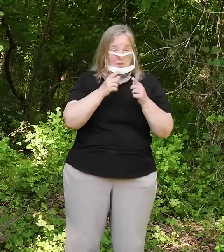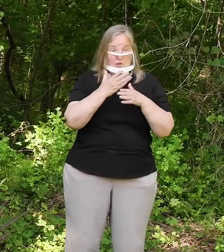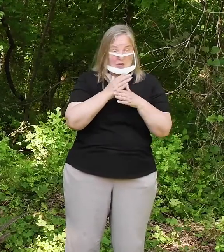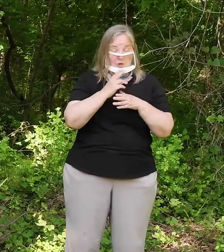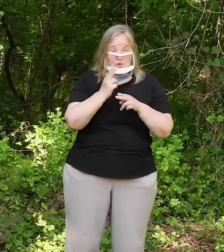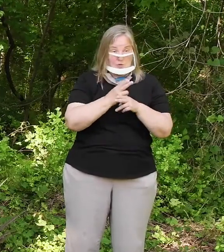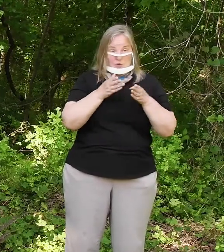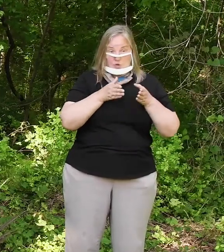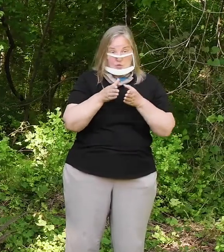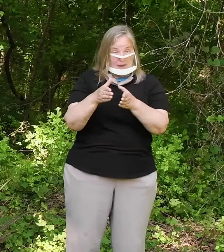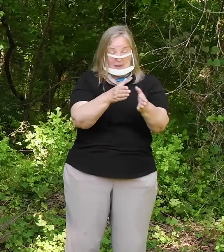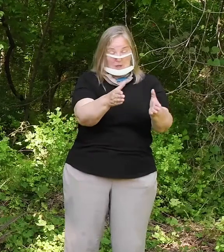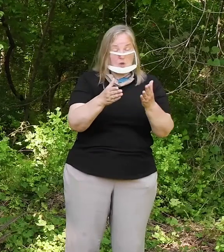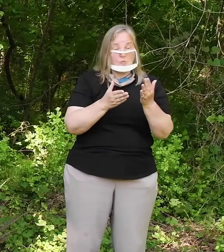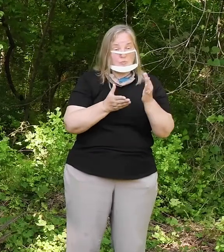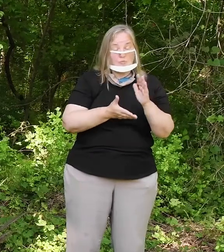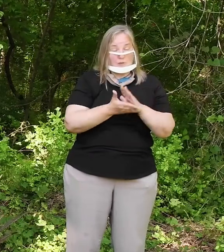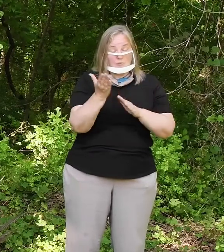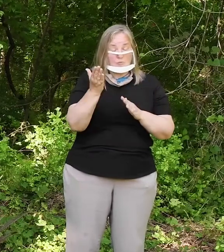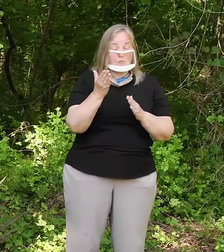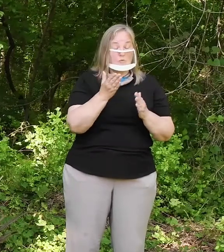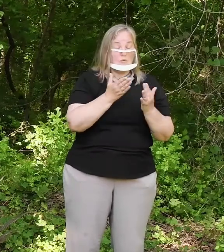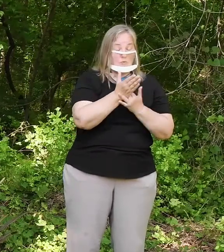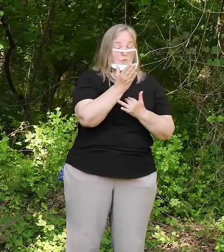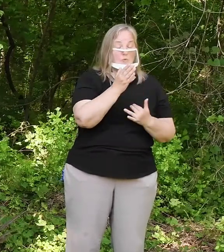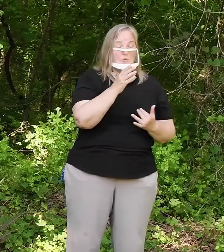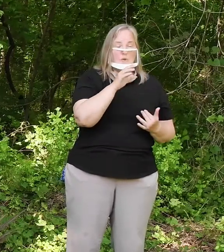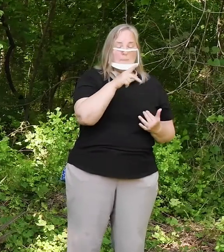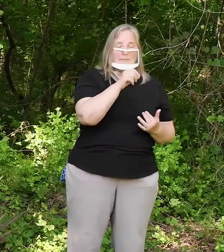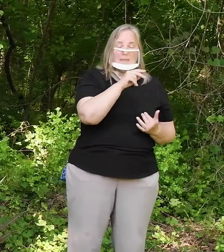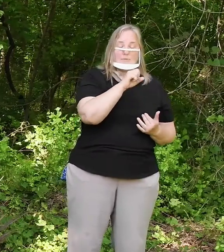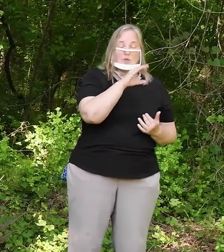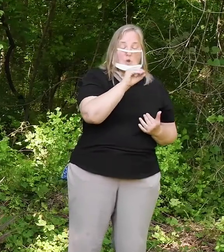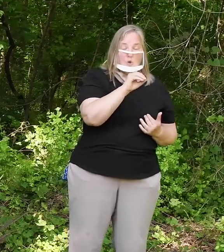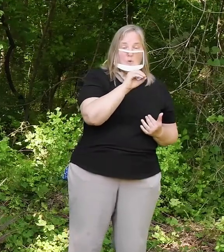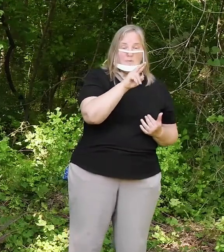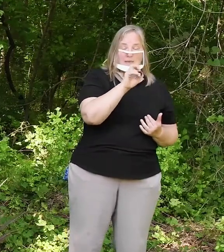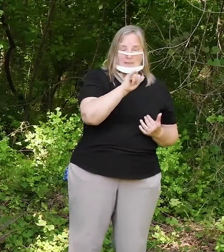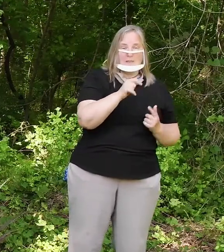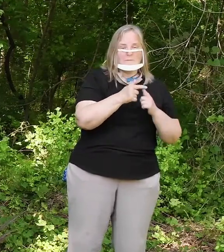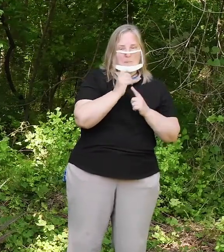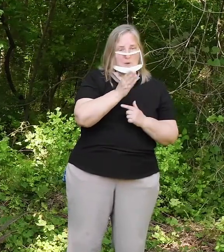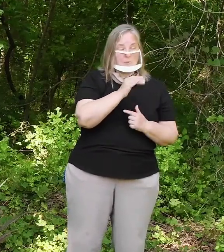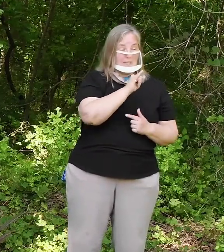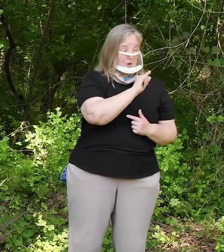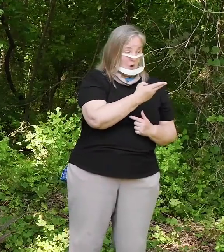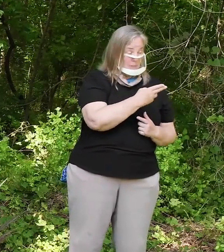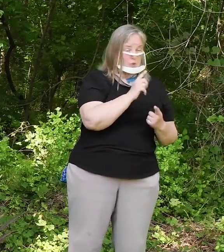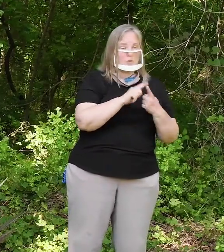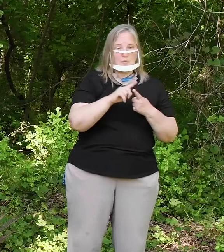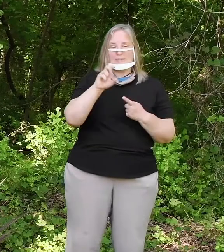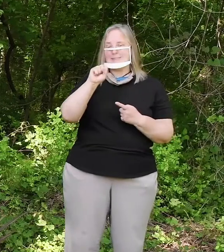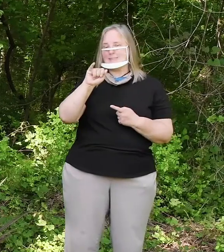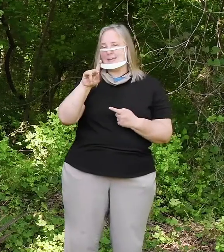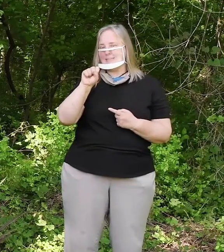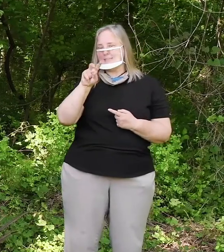the Patapsco Valley from Baltimore's Inner Harbor to Sykesville in Carroll County.